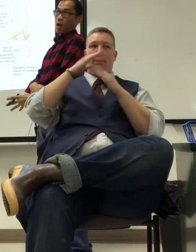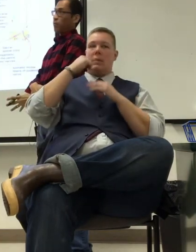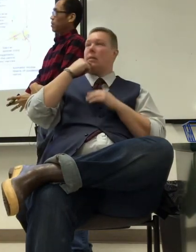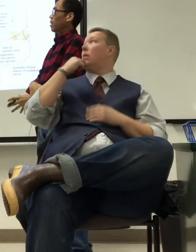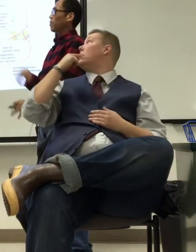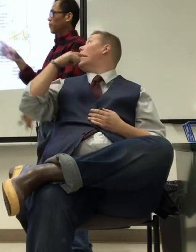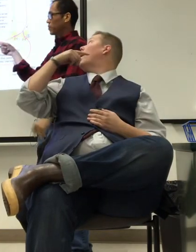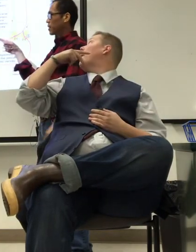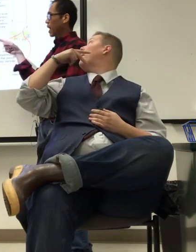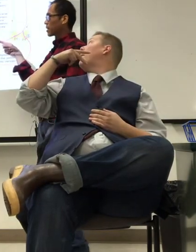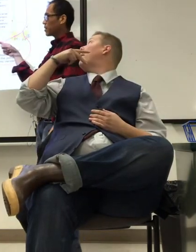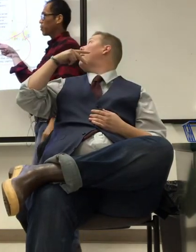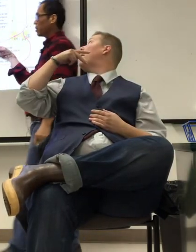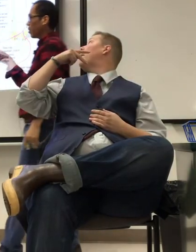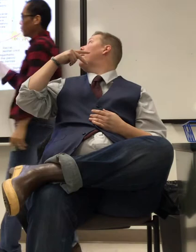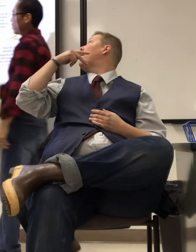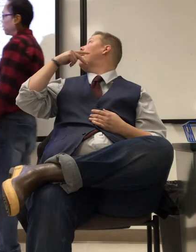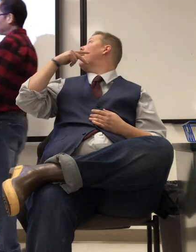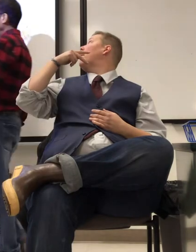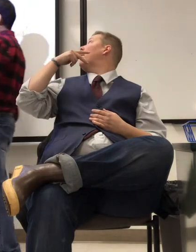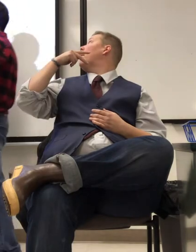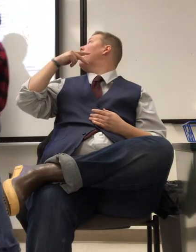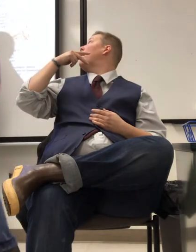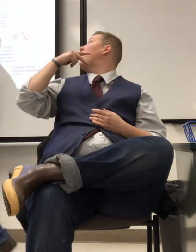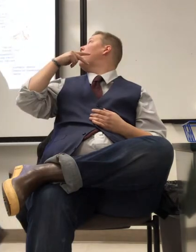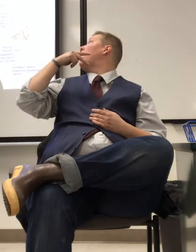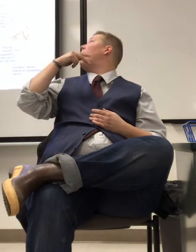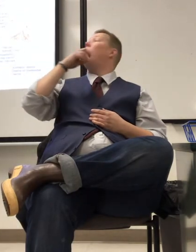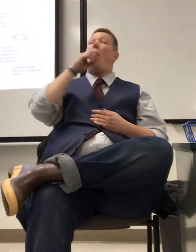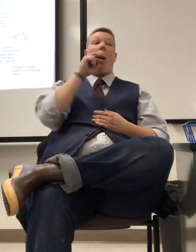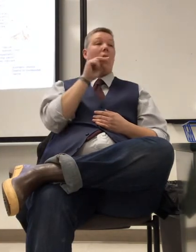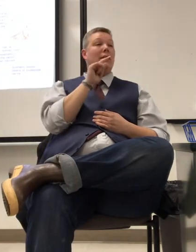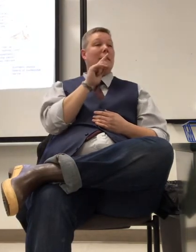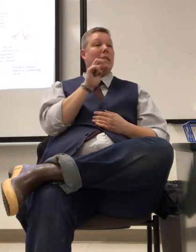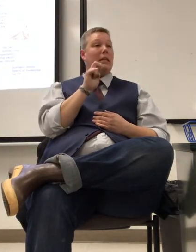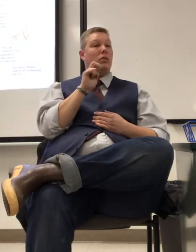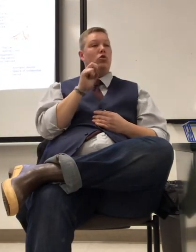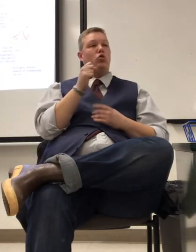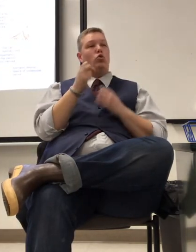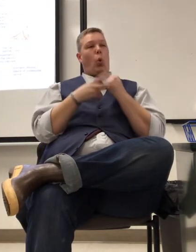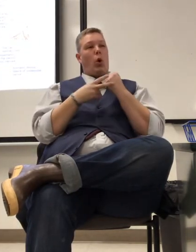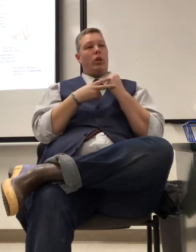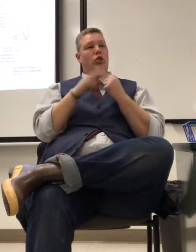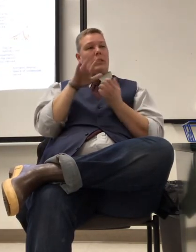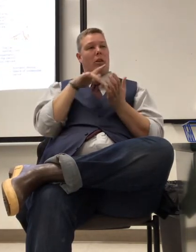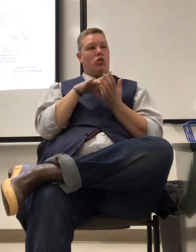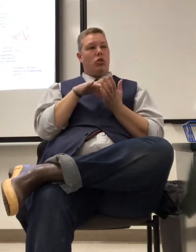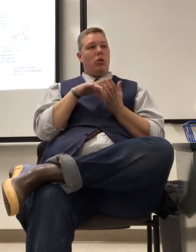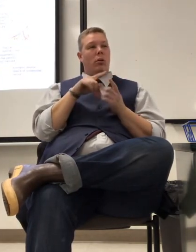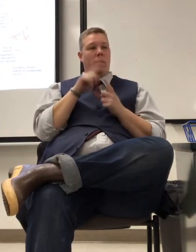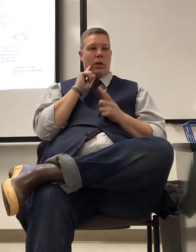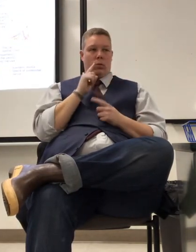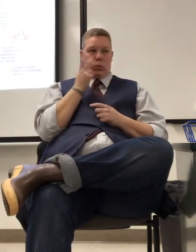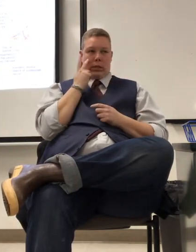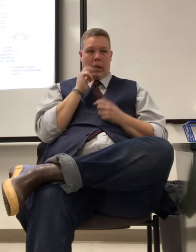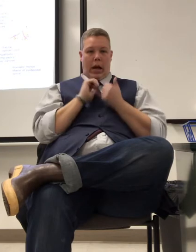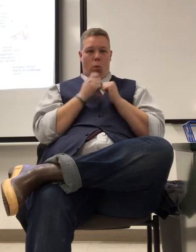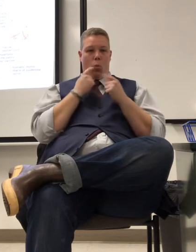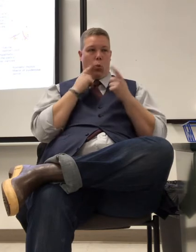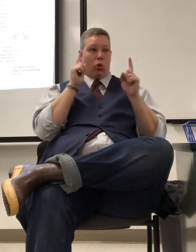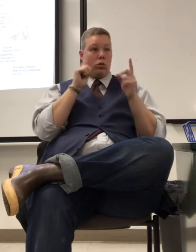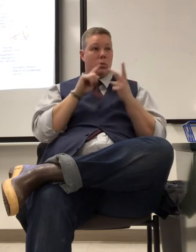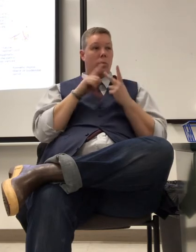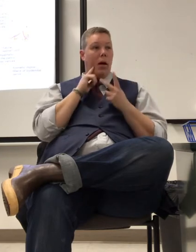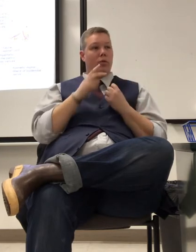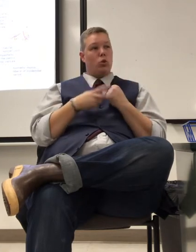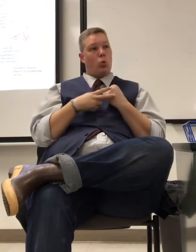That can help. But the first thing I actually want to note is how the reflex works. So you can kind of like store urine in the bladder